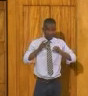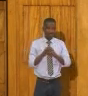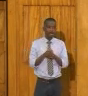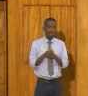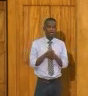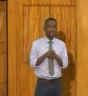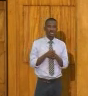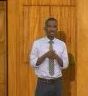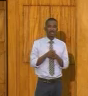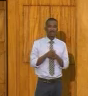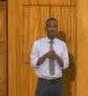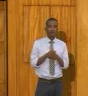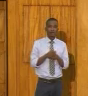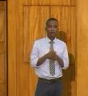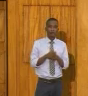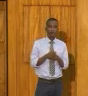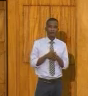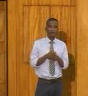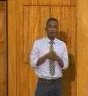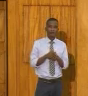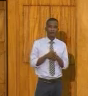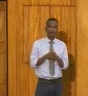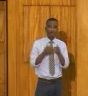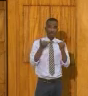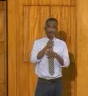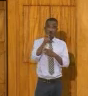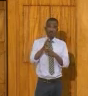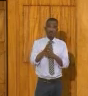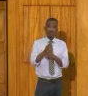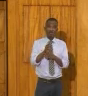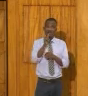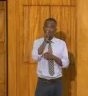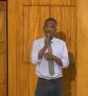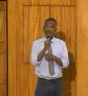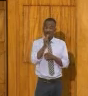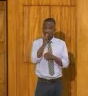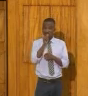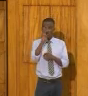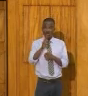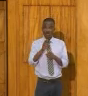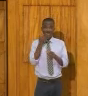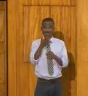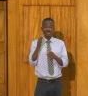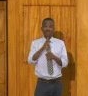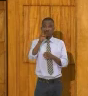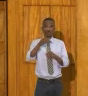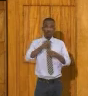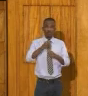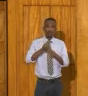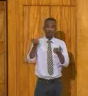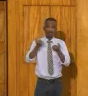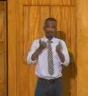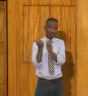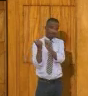the NISRIN, the integrated sample referral network. We used a private logistics company to move the sample so that we're able